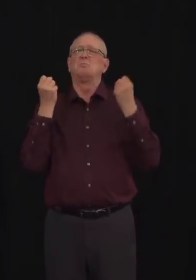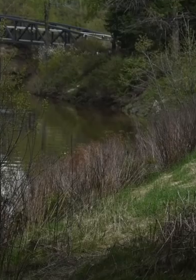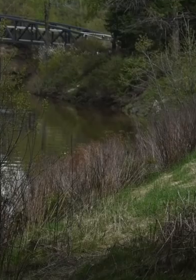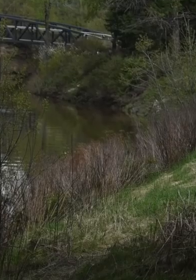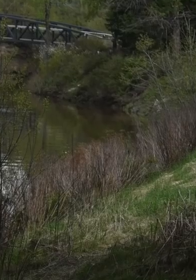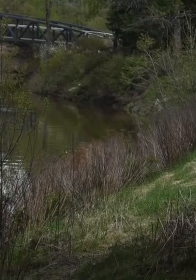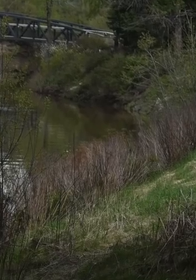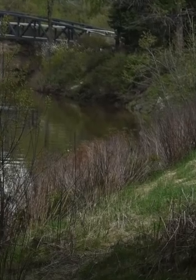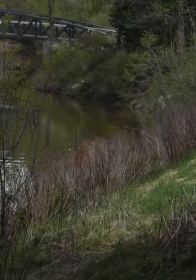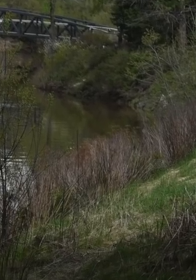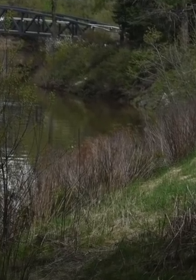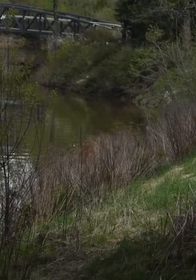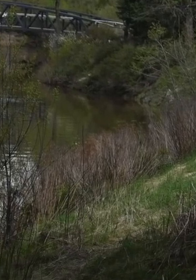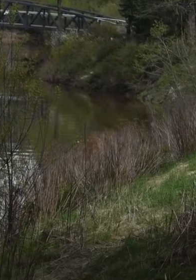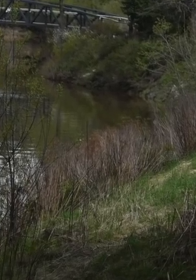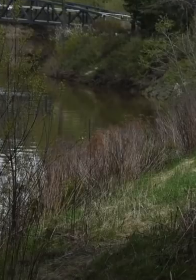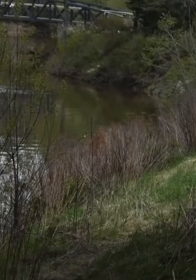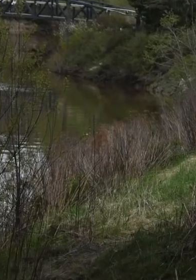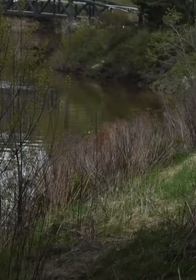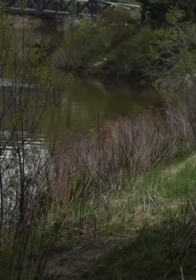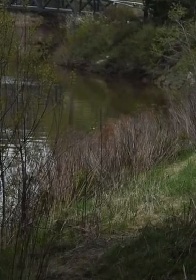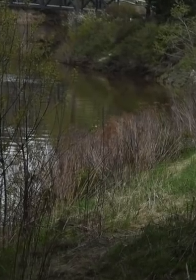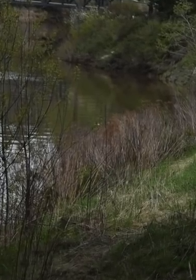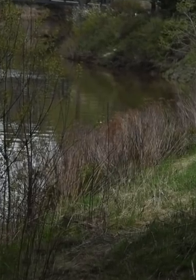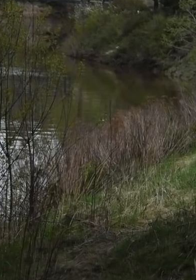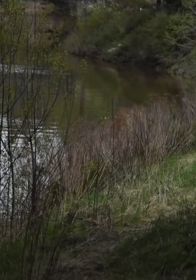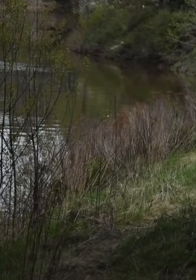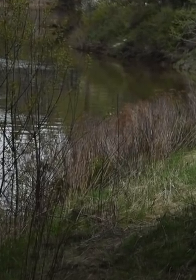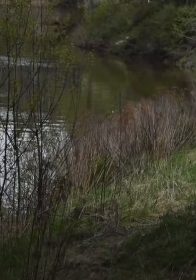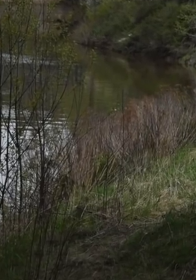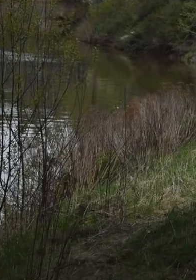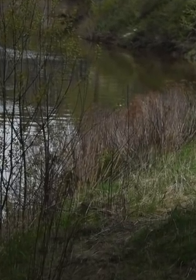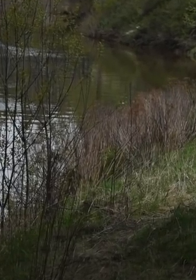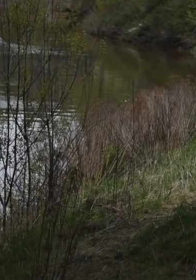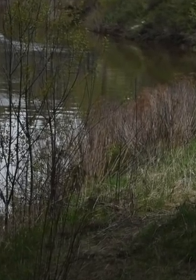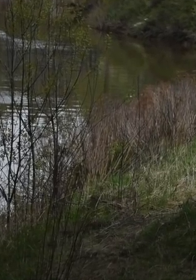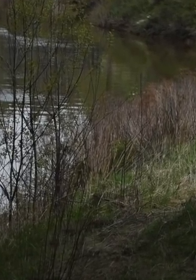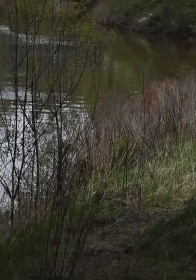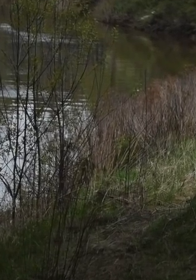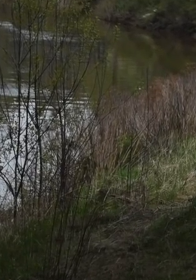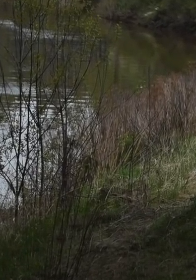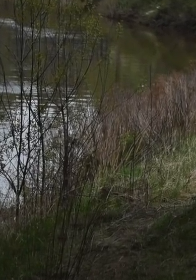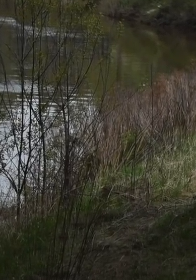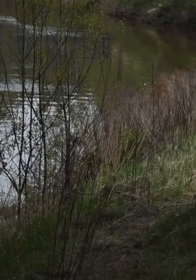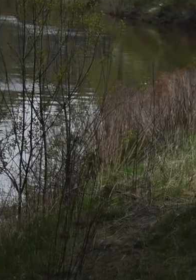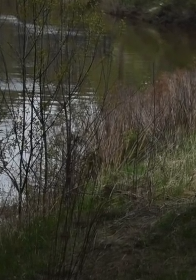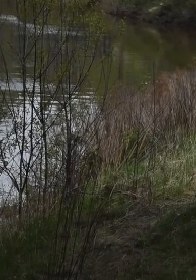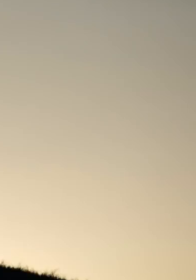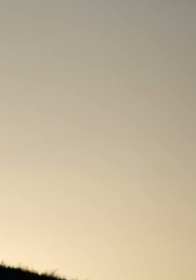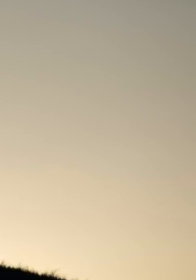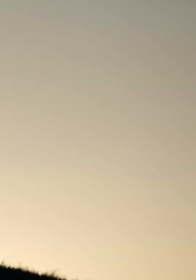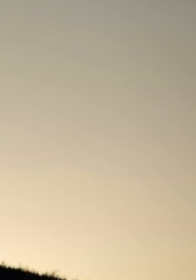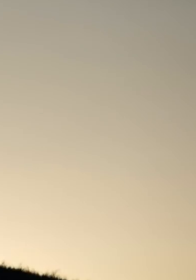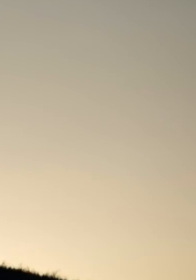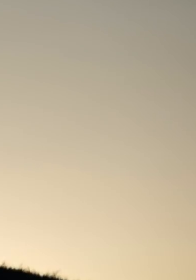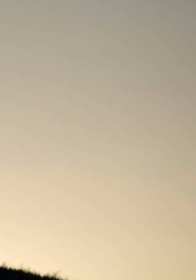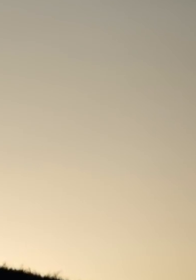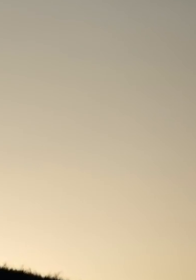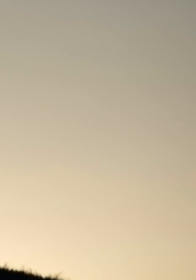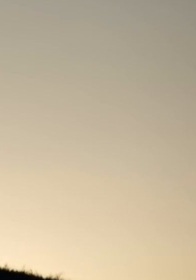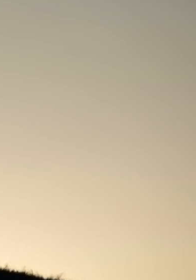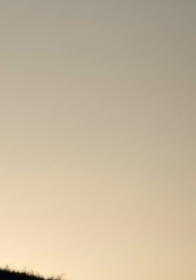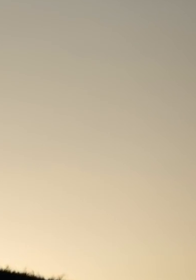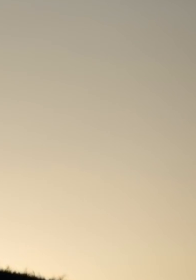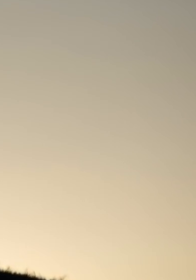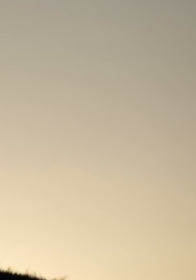on some of the mental health issues emerging from this pandemic, and it is clear that this crisis has taken a toll. I know mental health can be